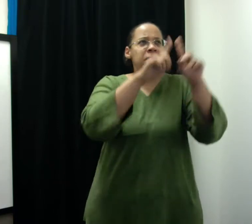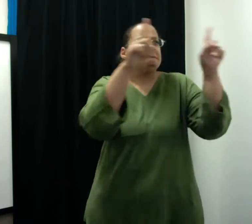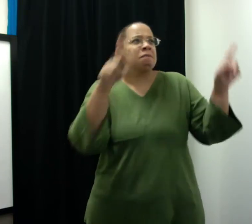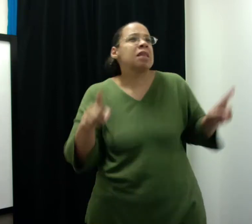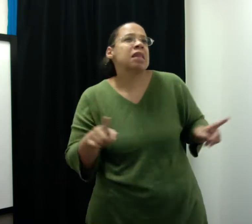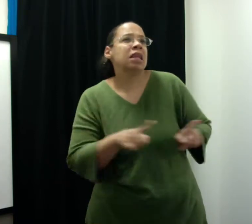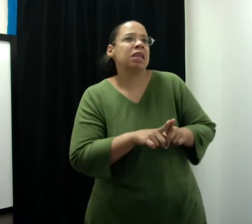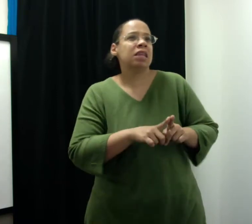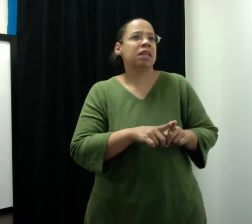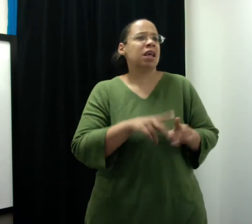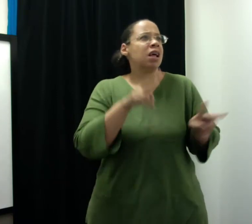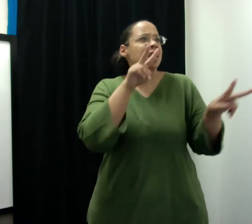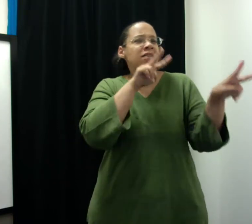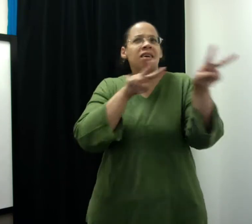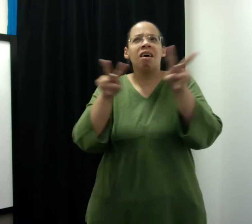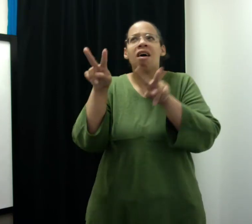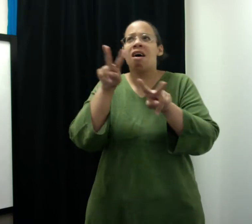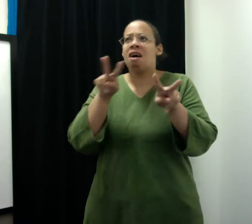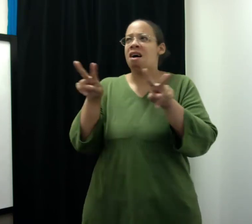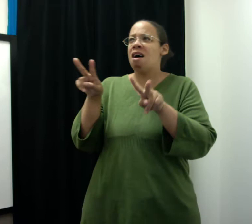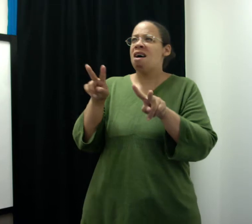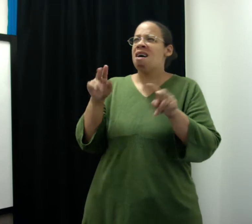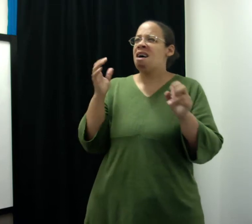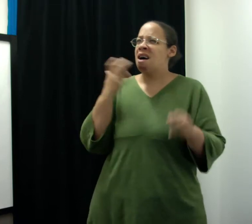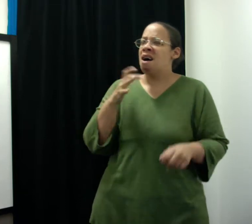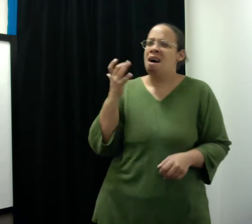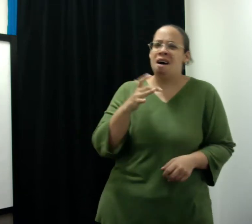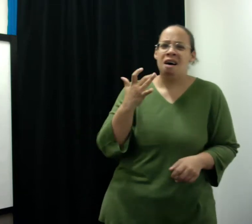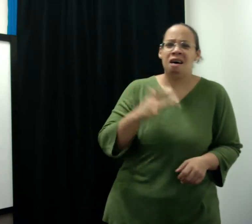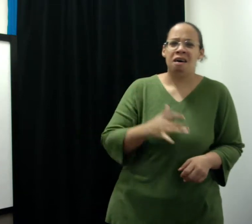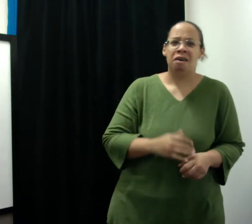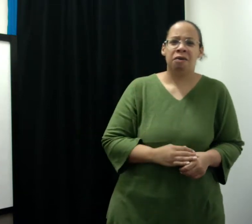million voices were suppressed for almost 30 years.